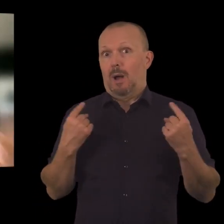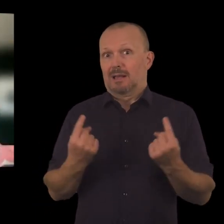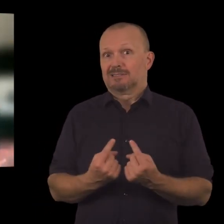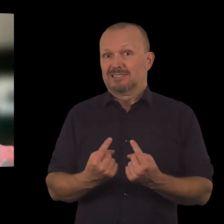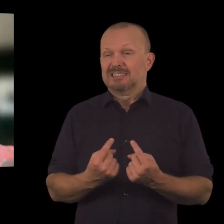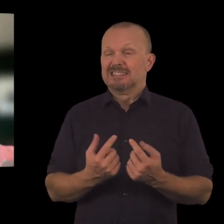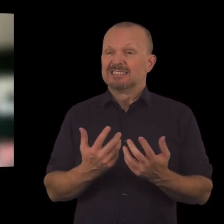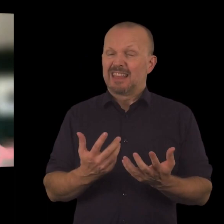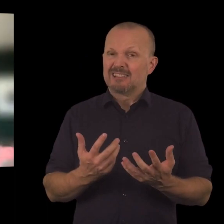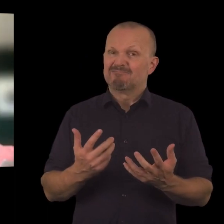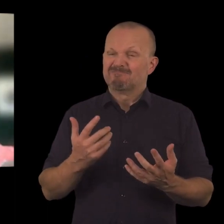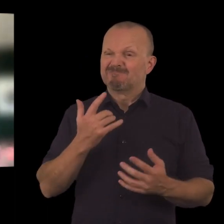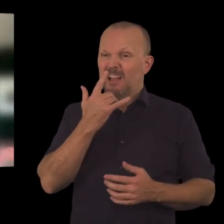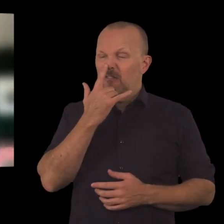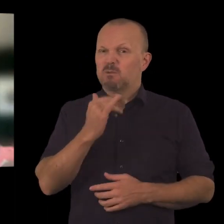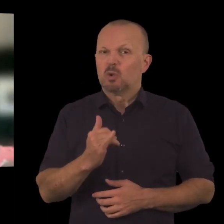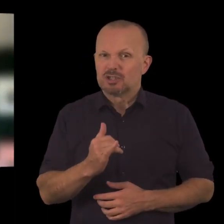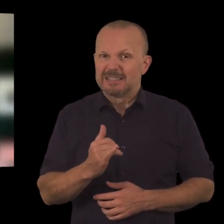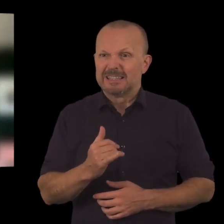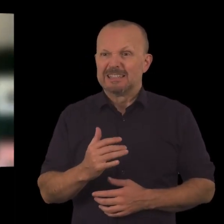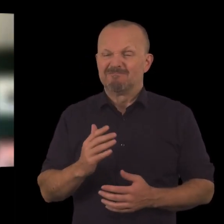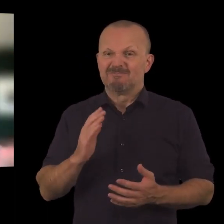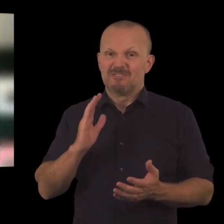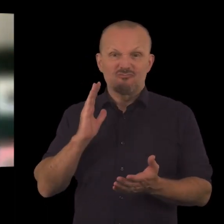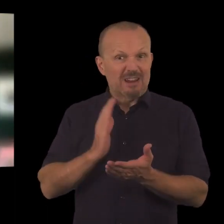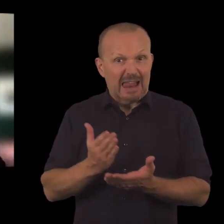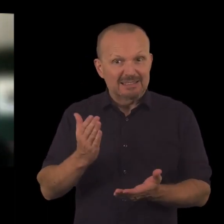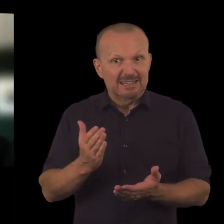people to contribute, right?